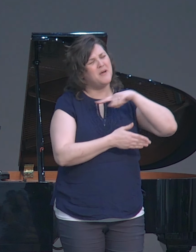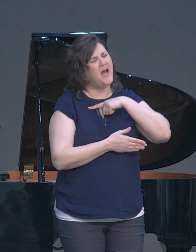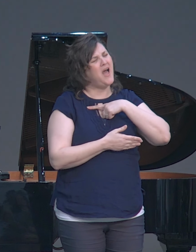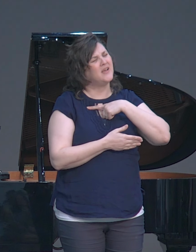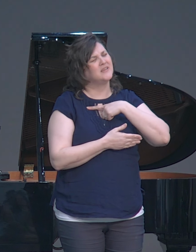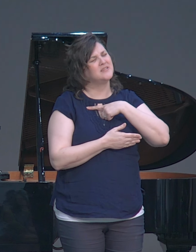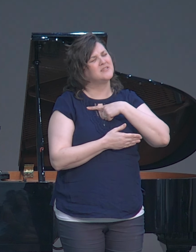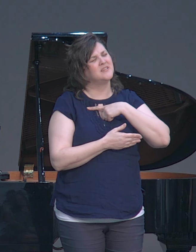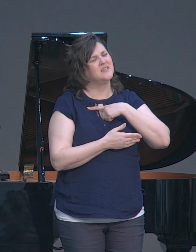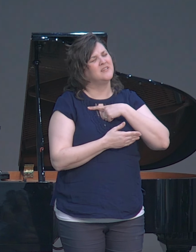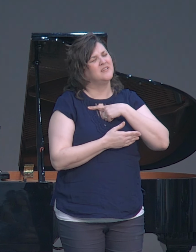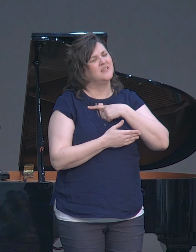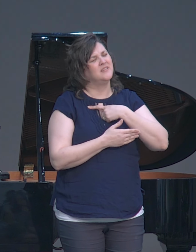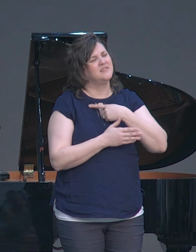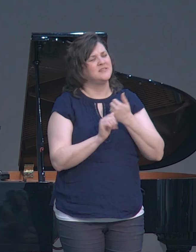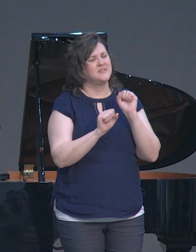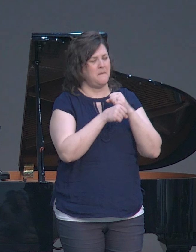to get our priorities straight?